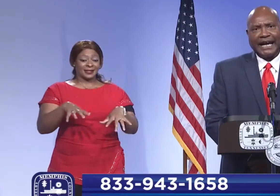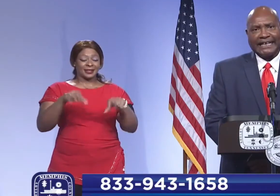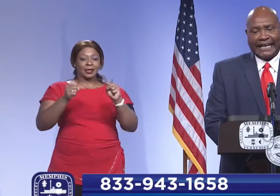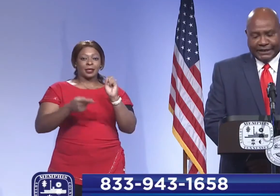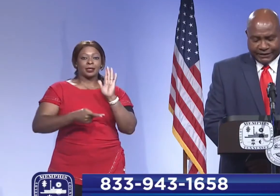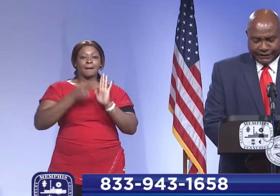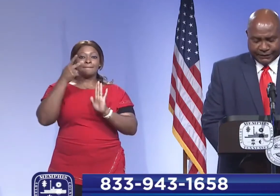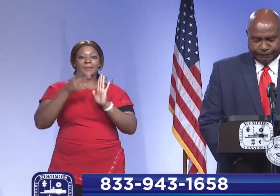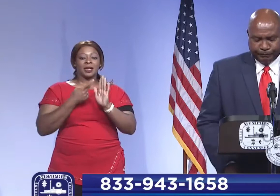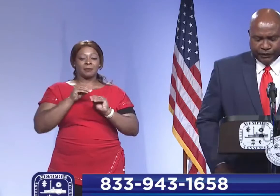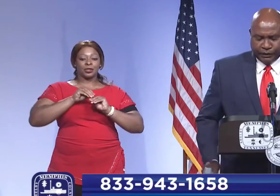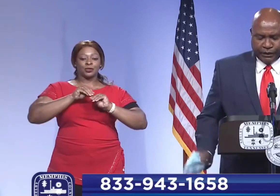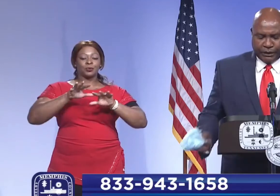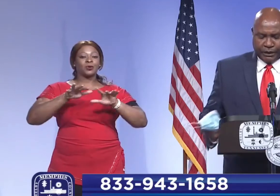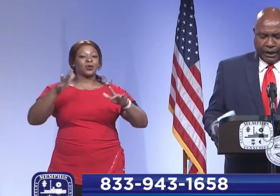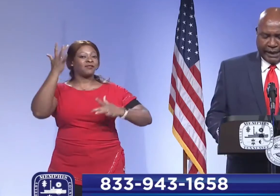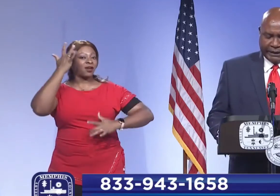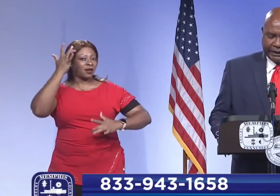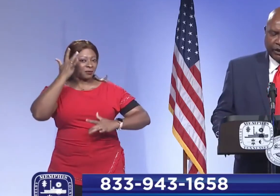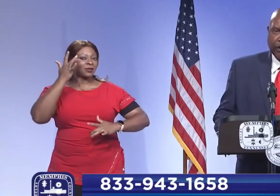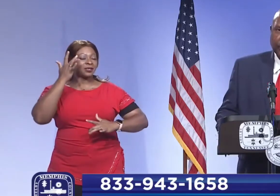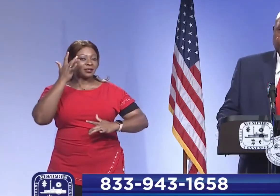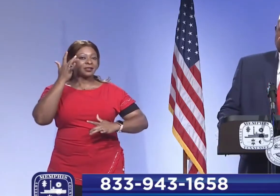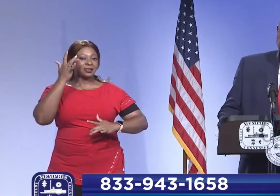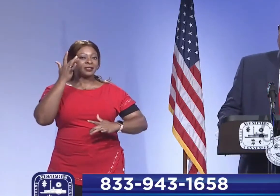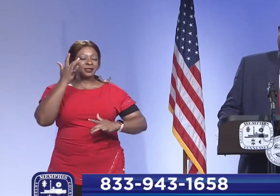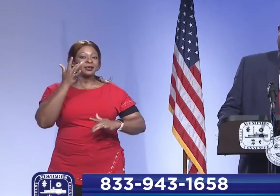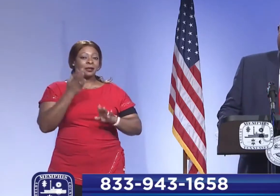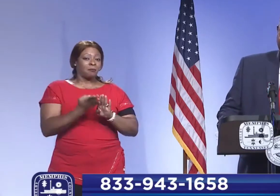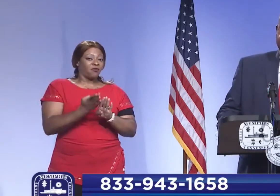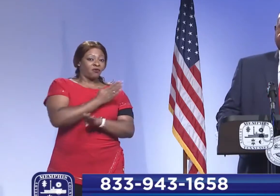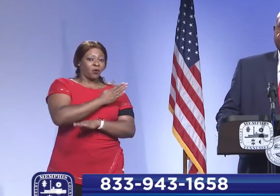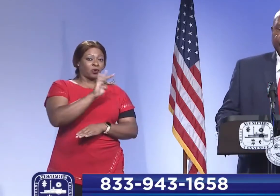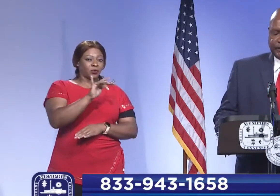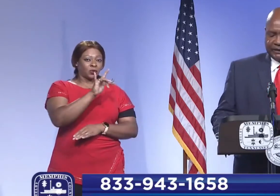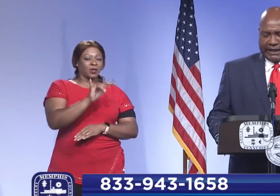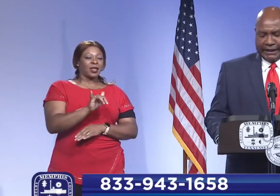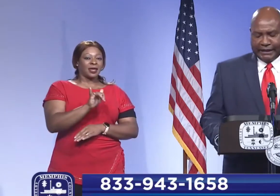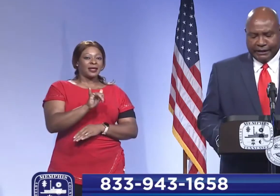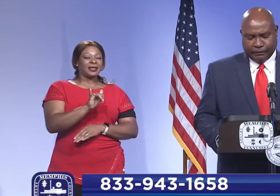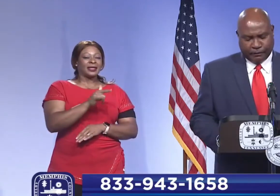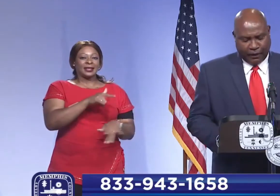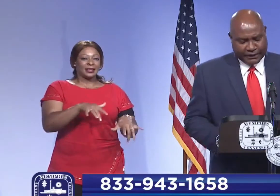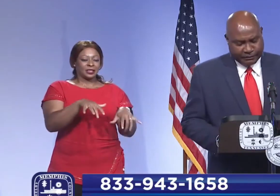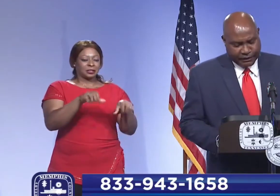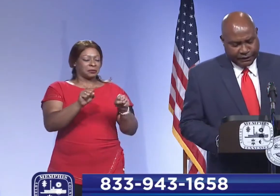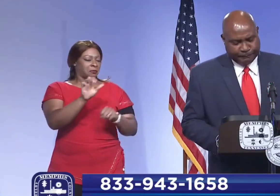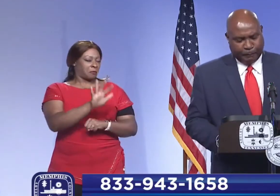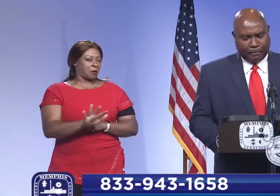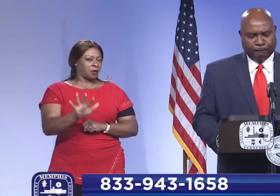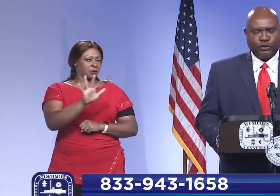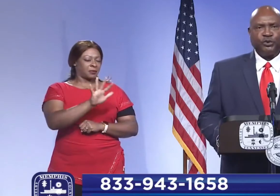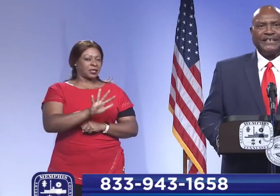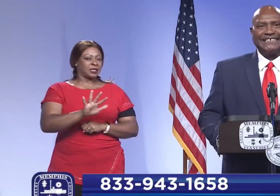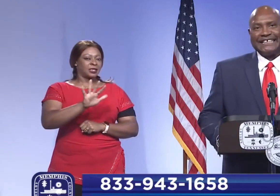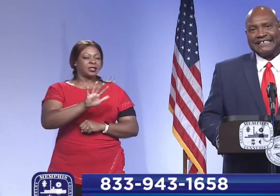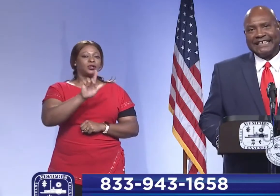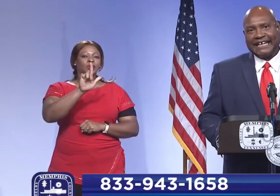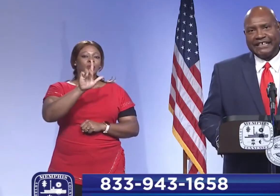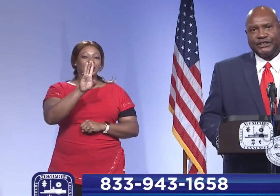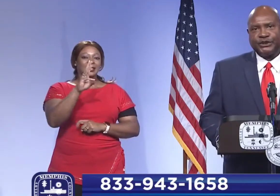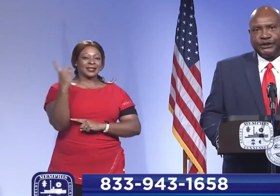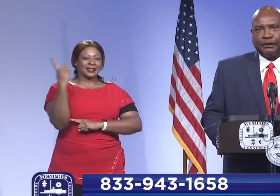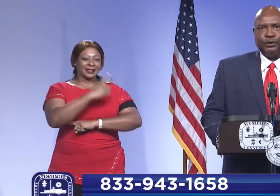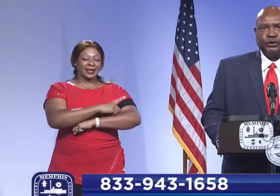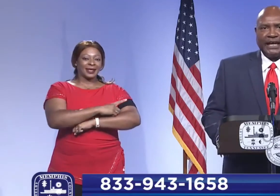double our cases. In early July, it was taking approximately 26